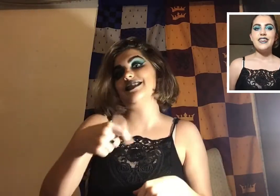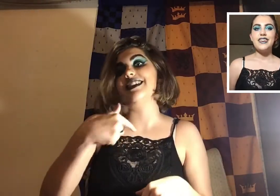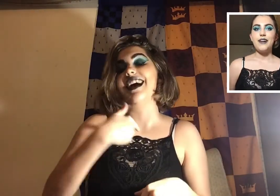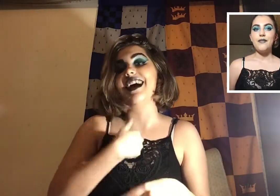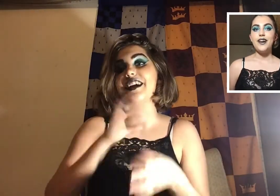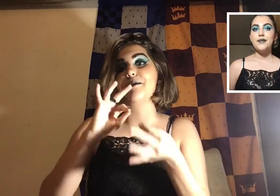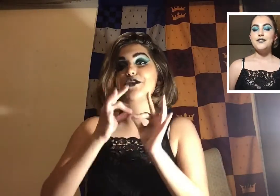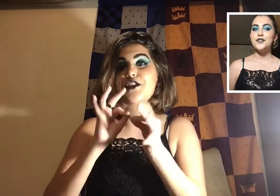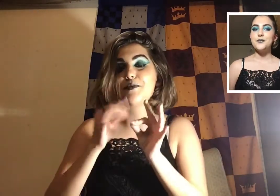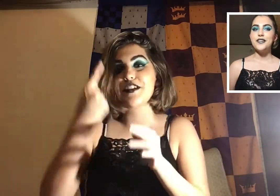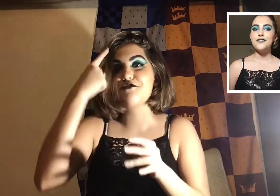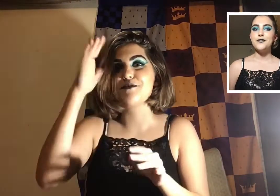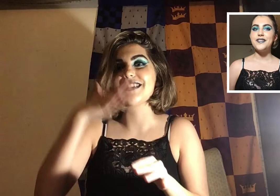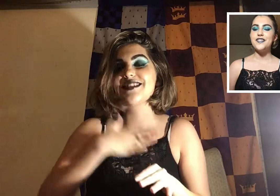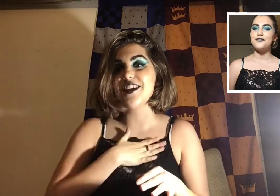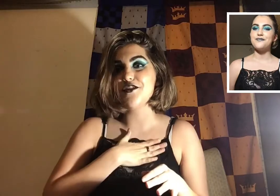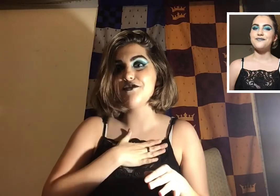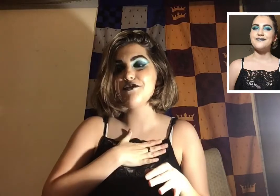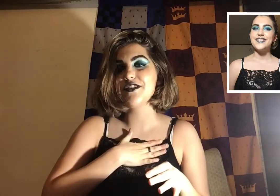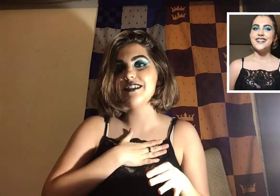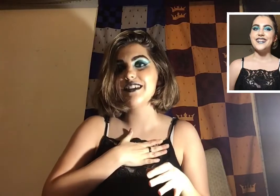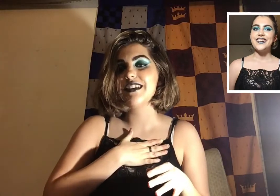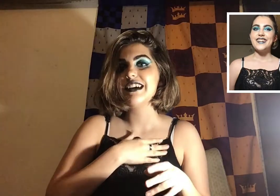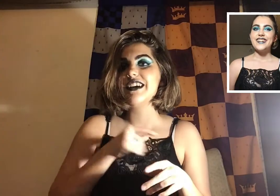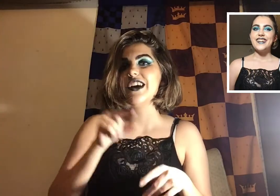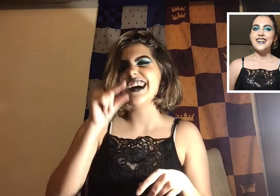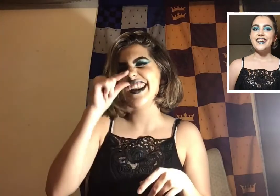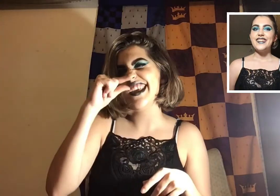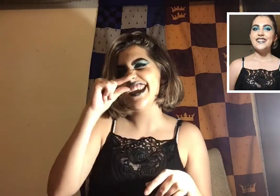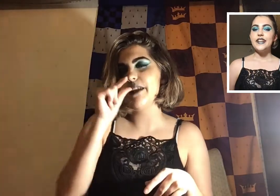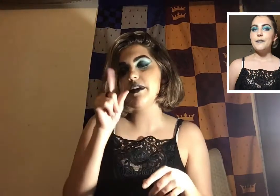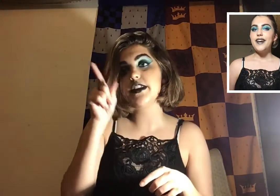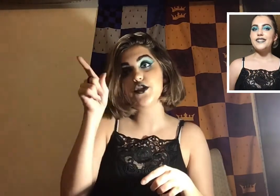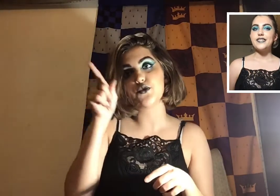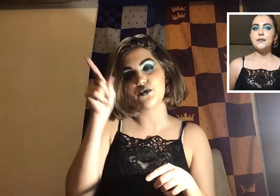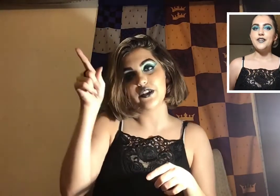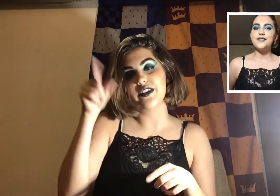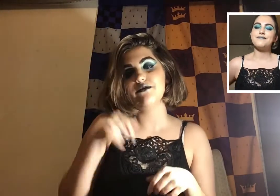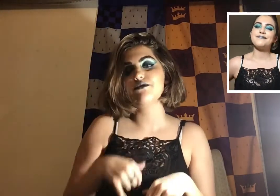Yeah, I'm interpreting for myself in a tiny box up here.